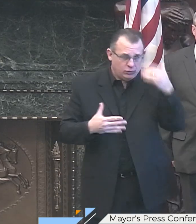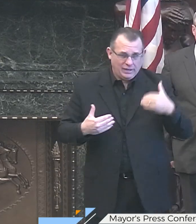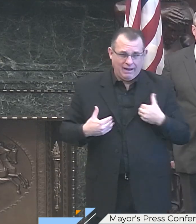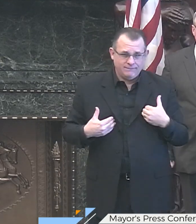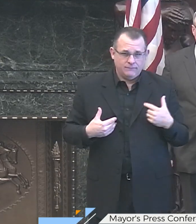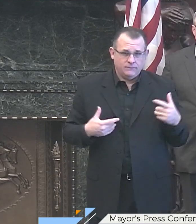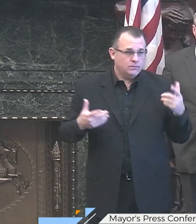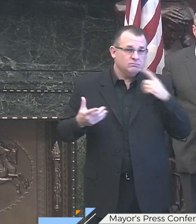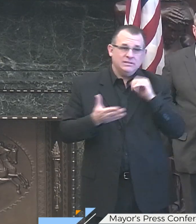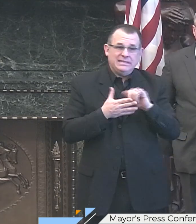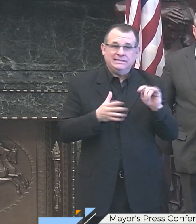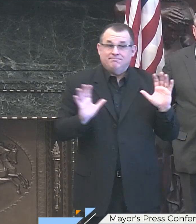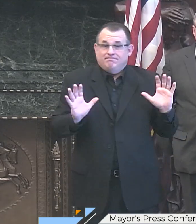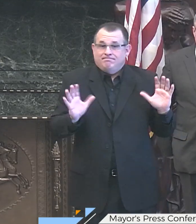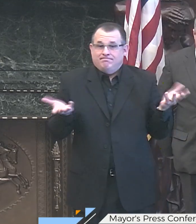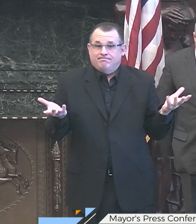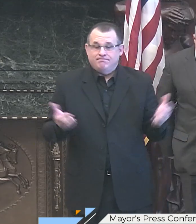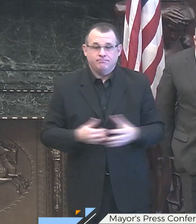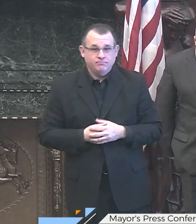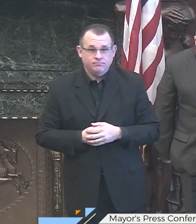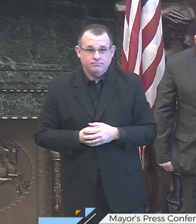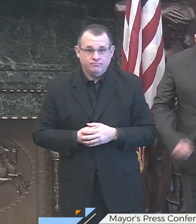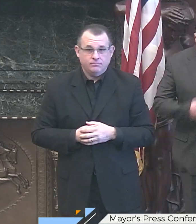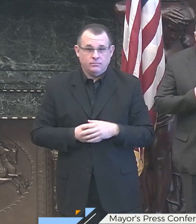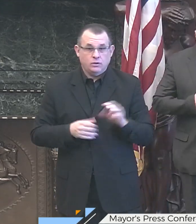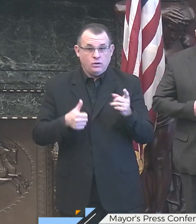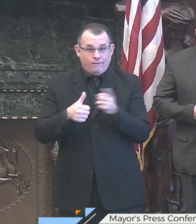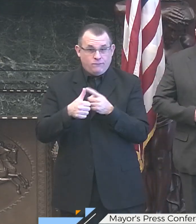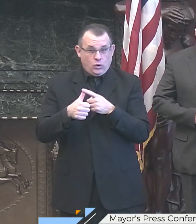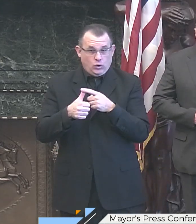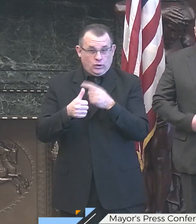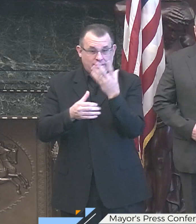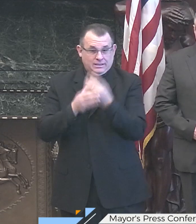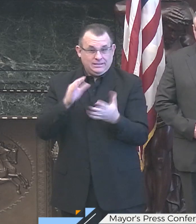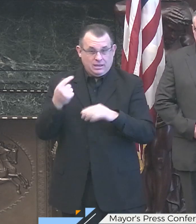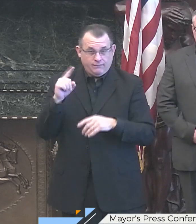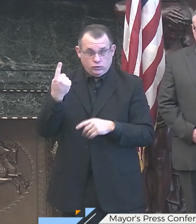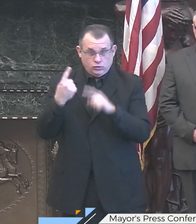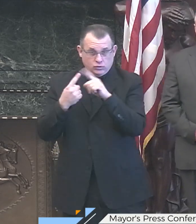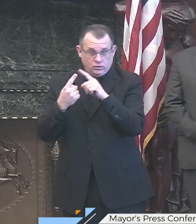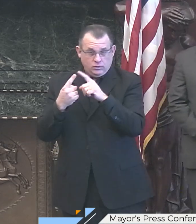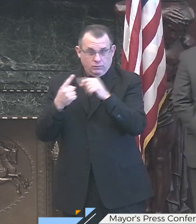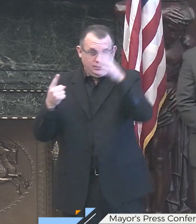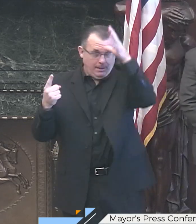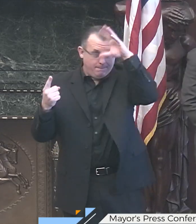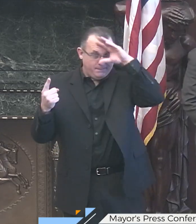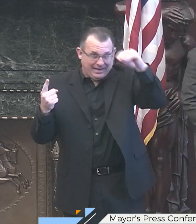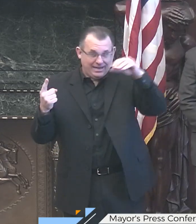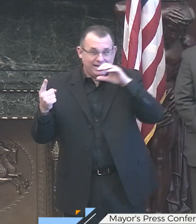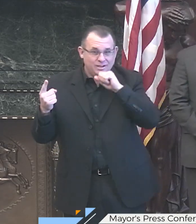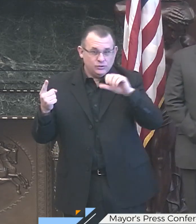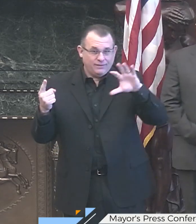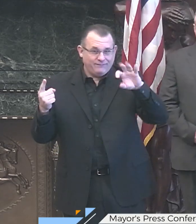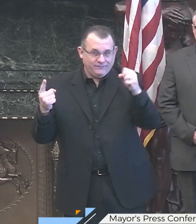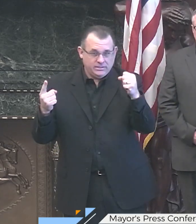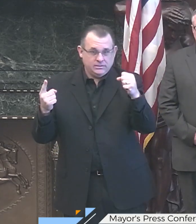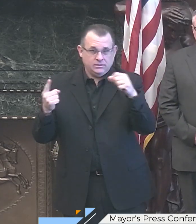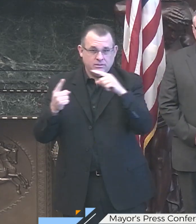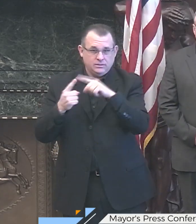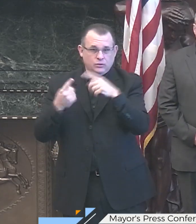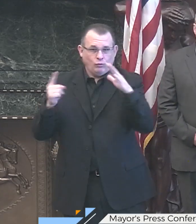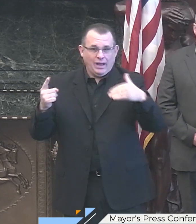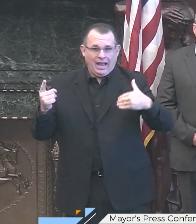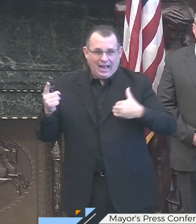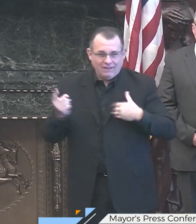them. And then the first death was a male in his 50s with underlying medical conditions. All right. And